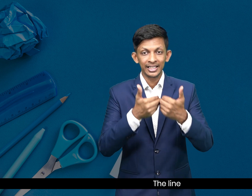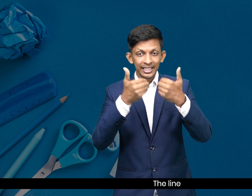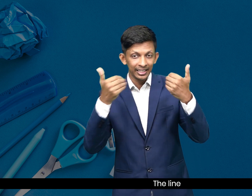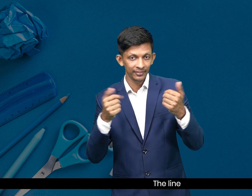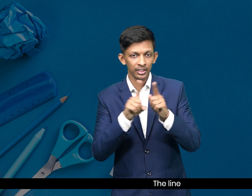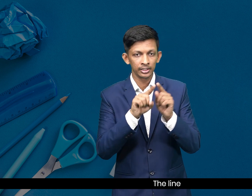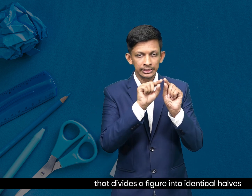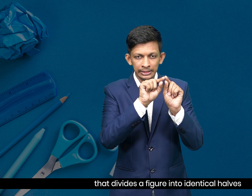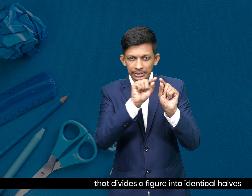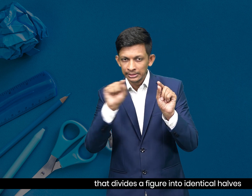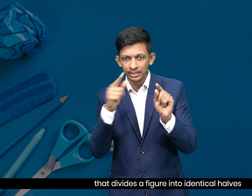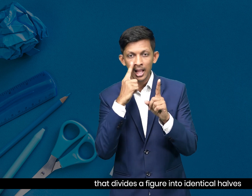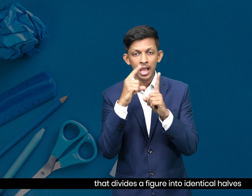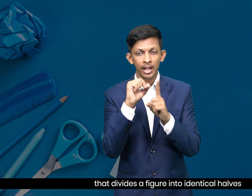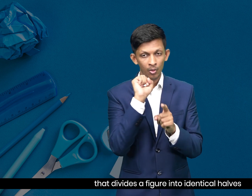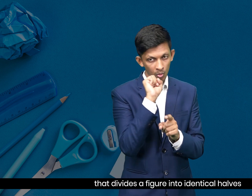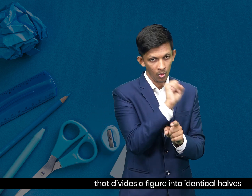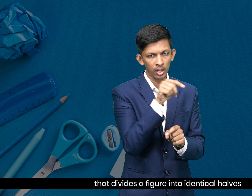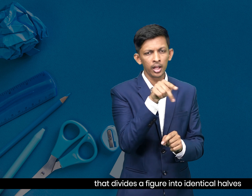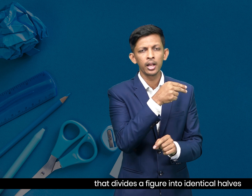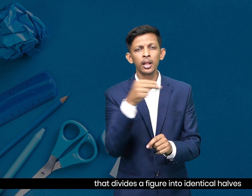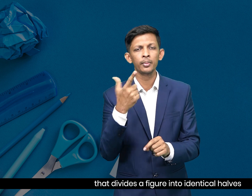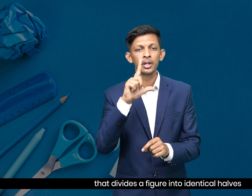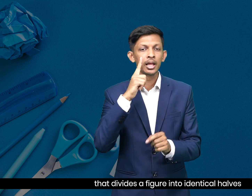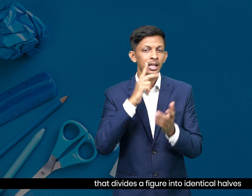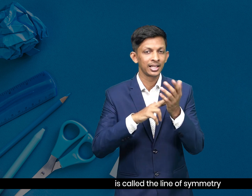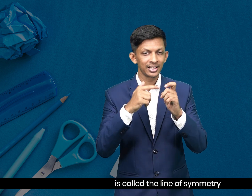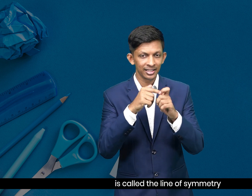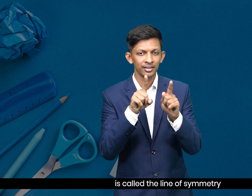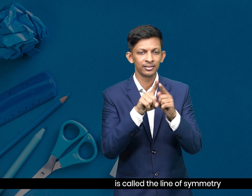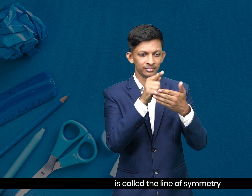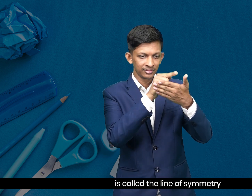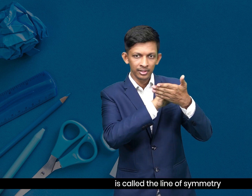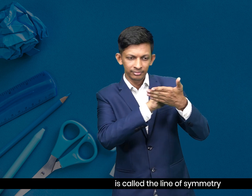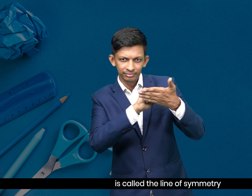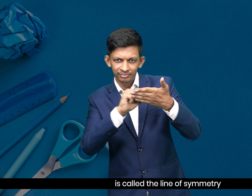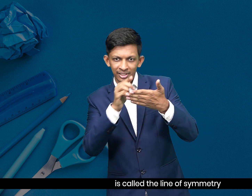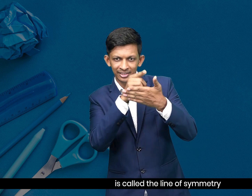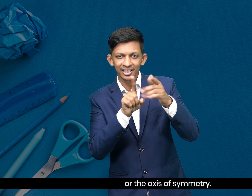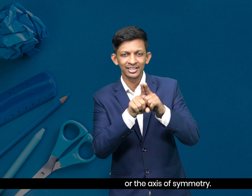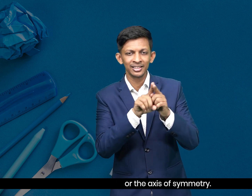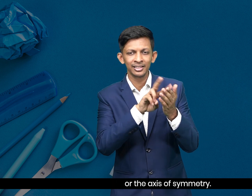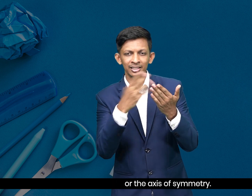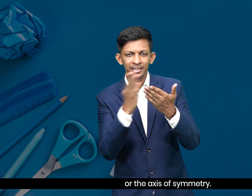The line that divides a figure into identical halves is called the line of symmetry or the axis of